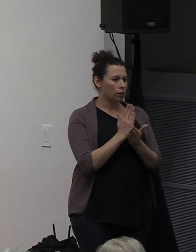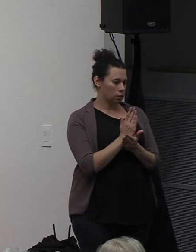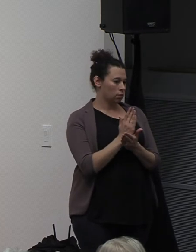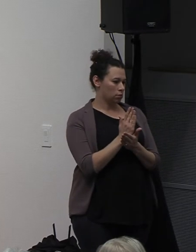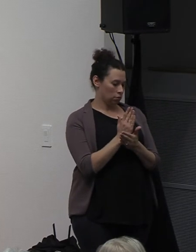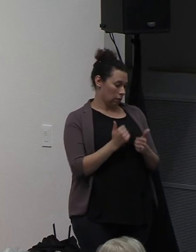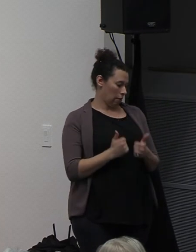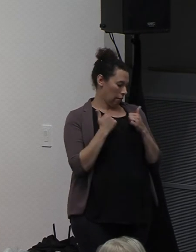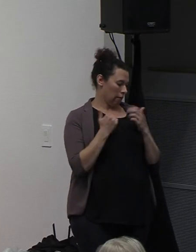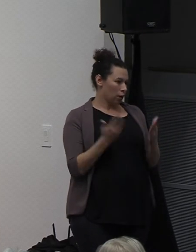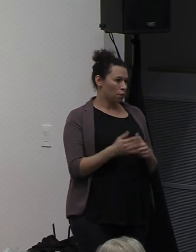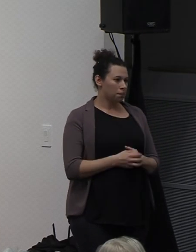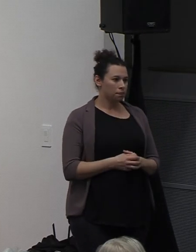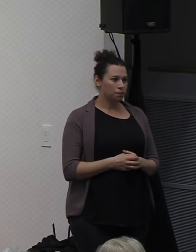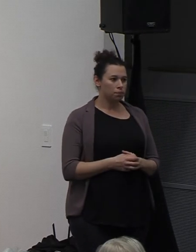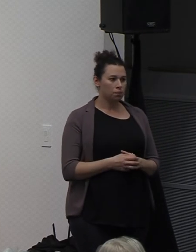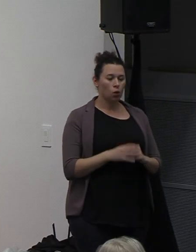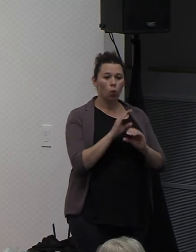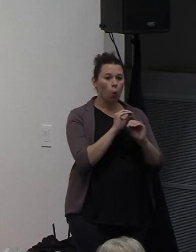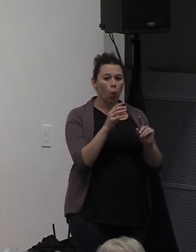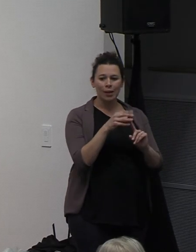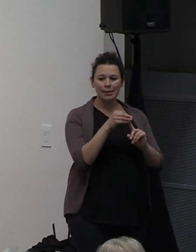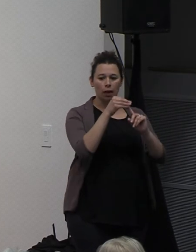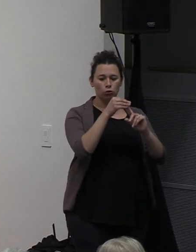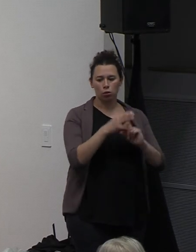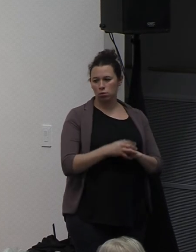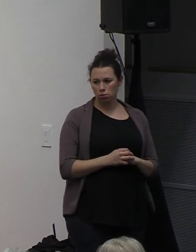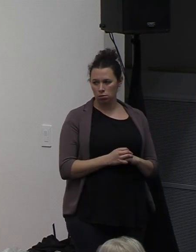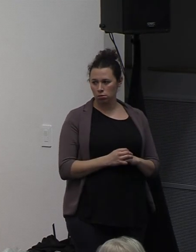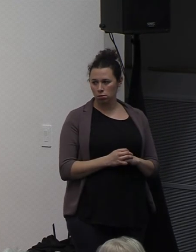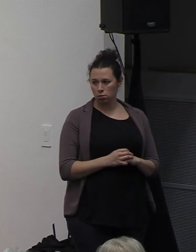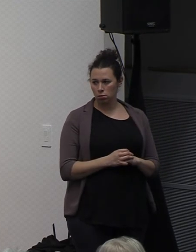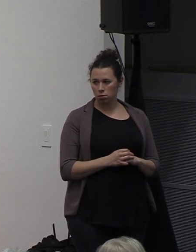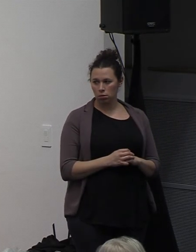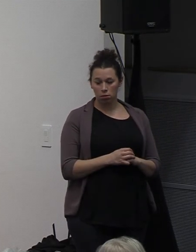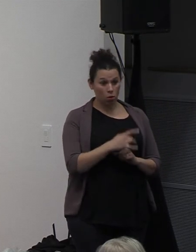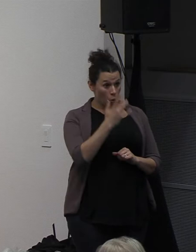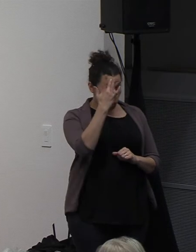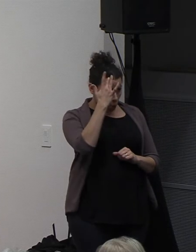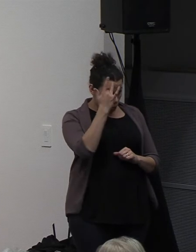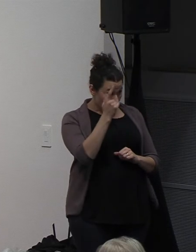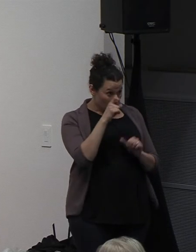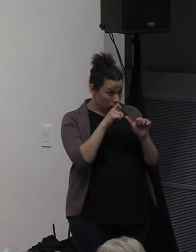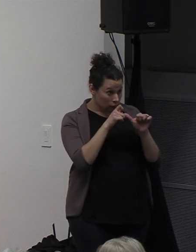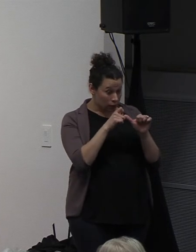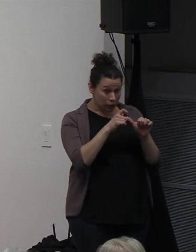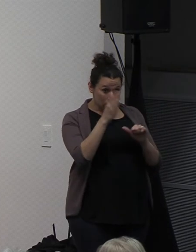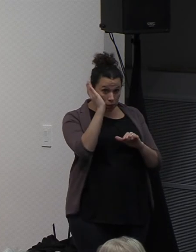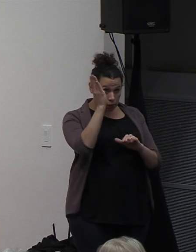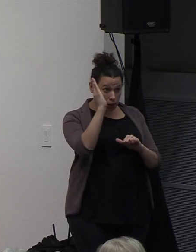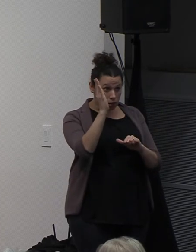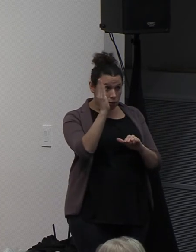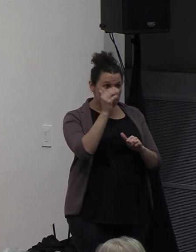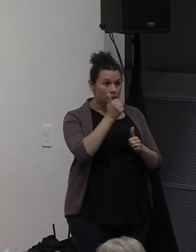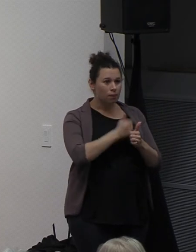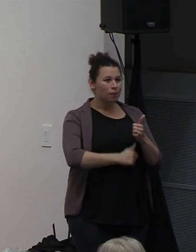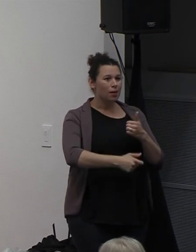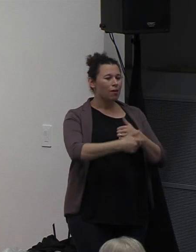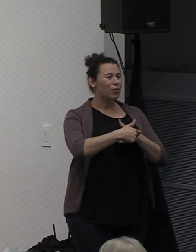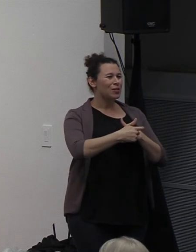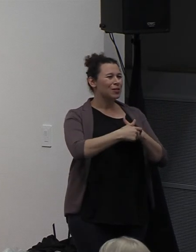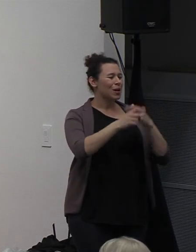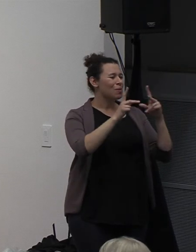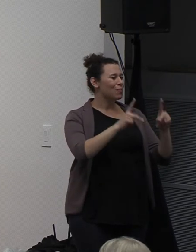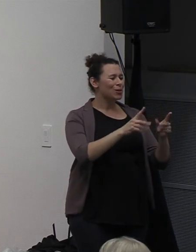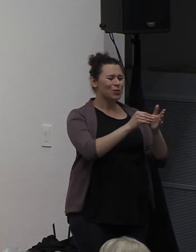world, with no exception. Why do I keep speaking? Because every time I get a hug from